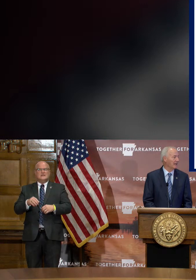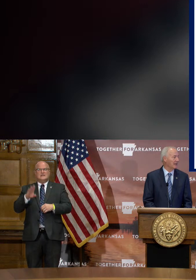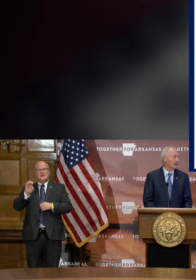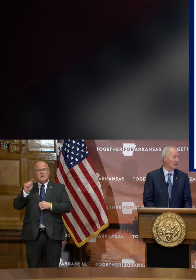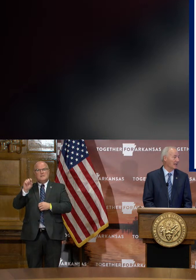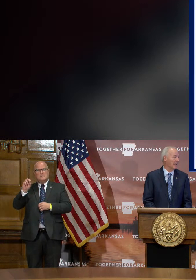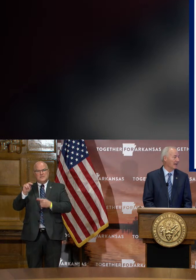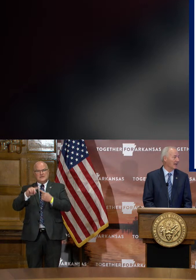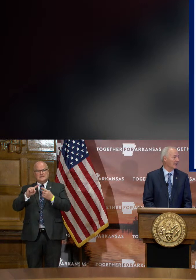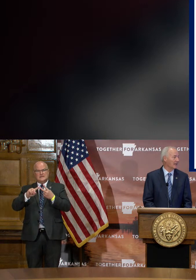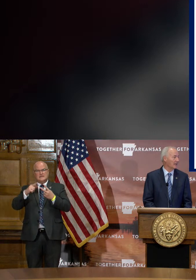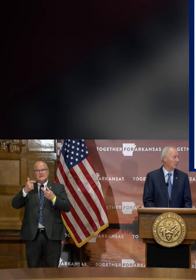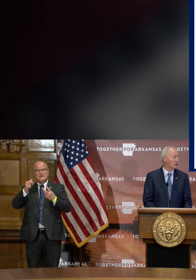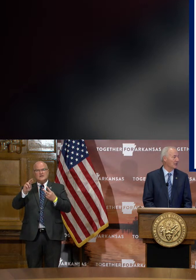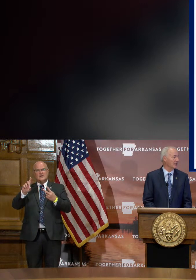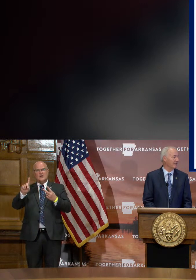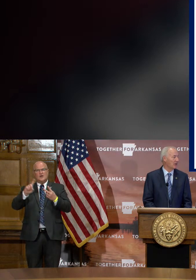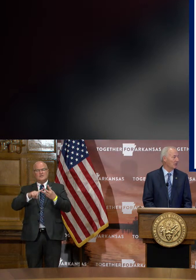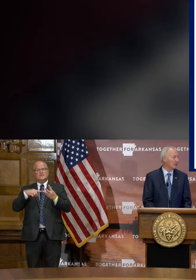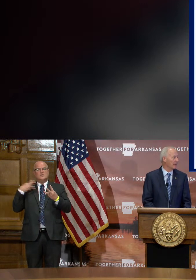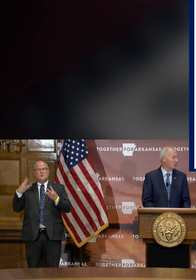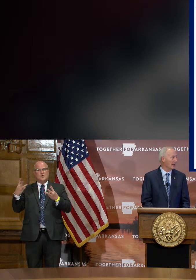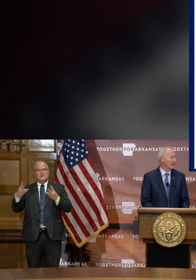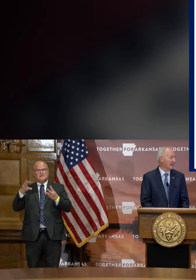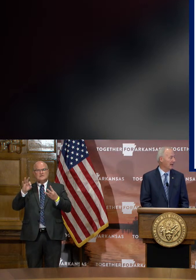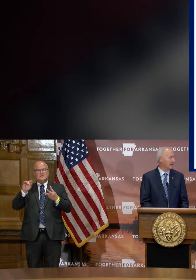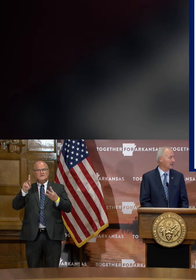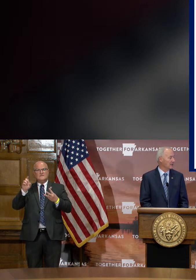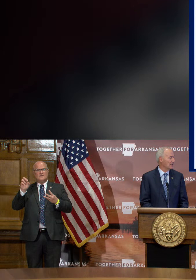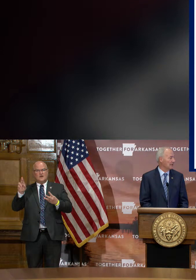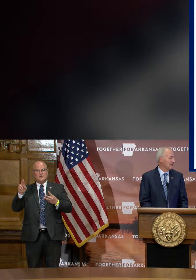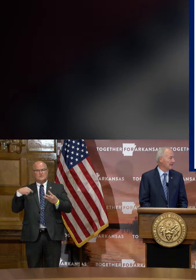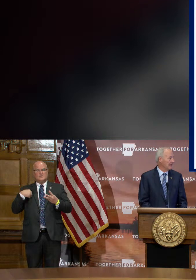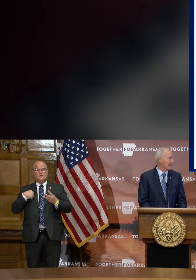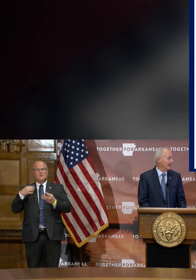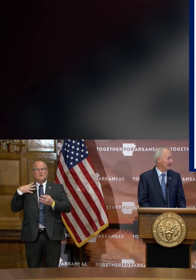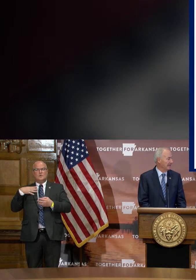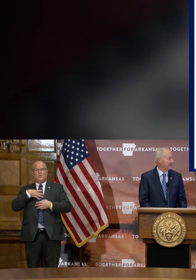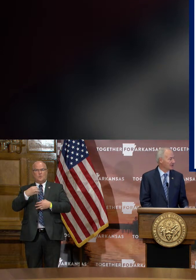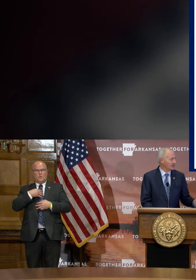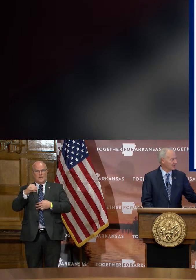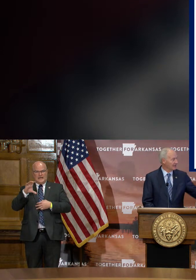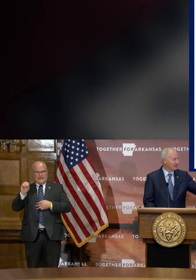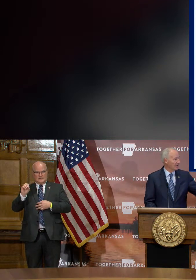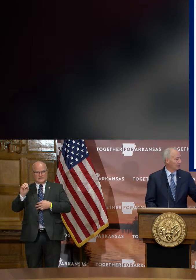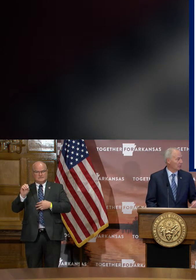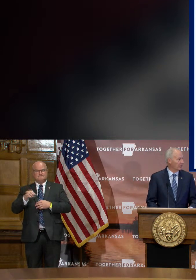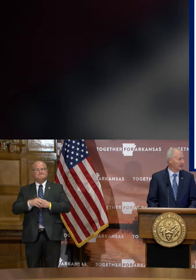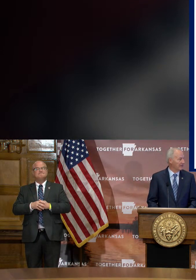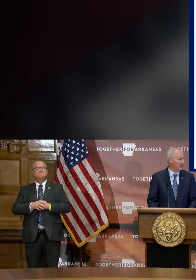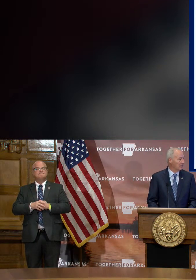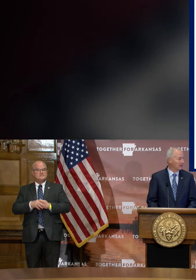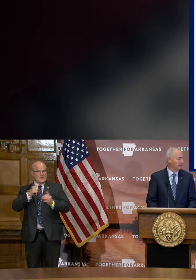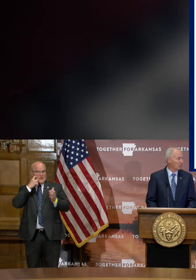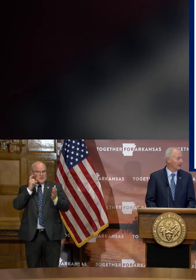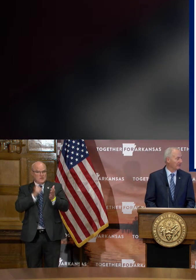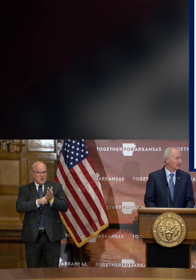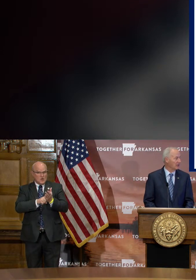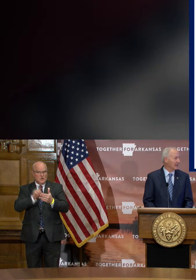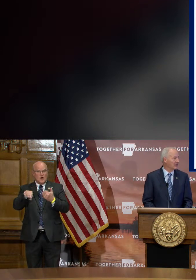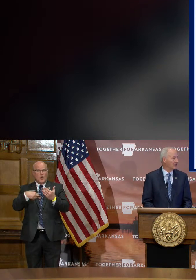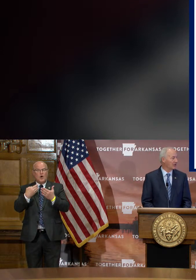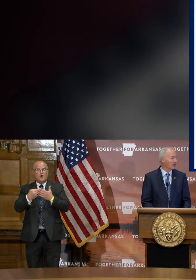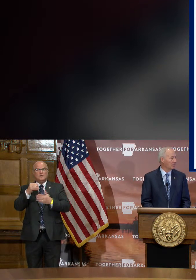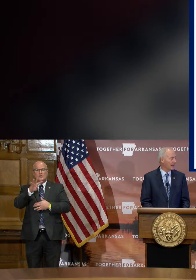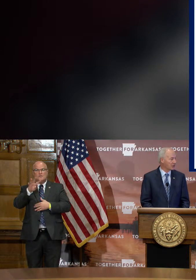Benton County, Garland County, Washington, Faulkner, and White counties. It is noteworthy that only 40 of the